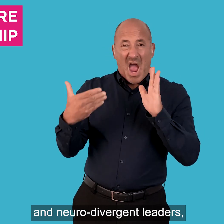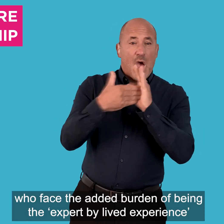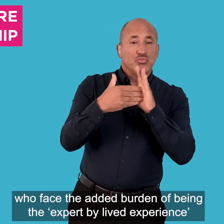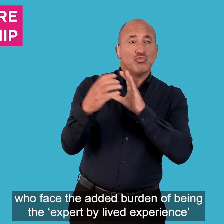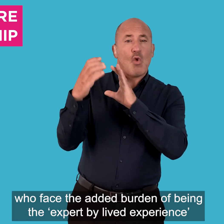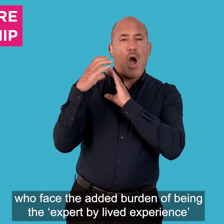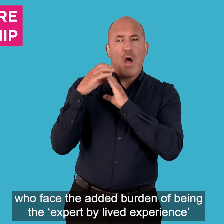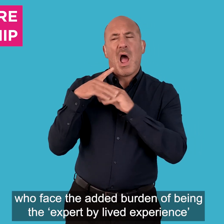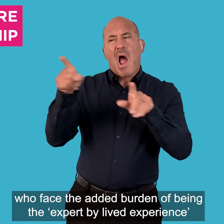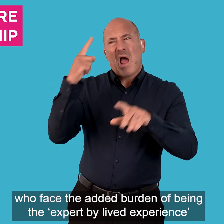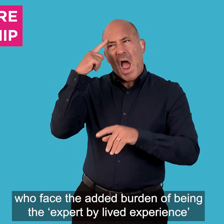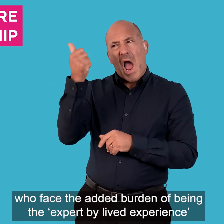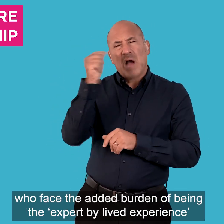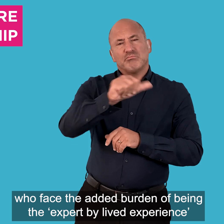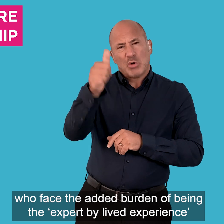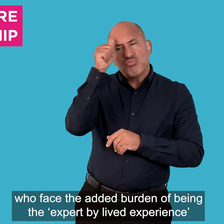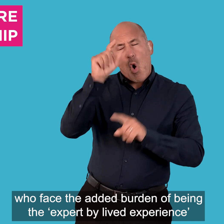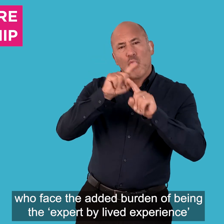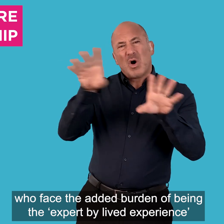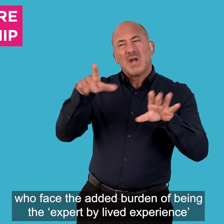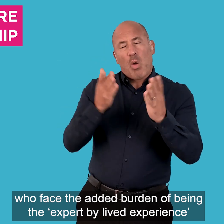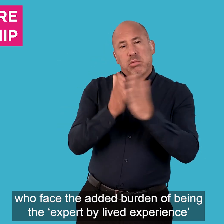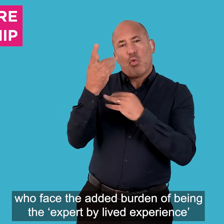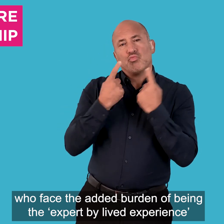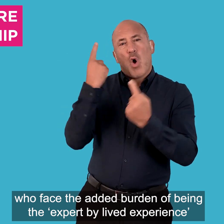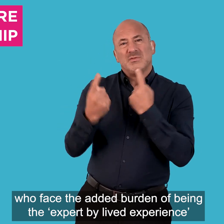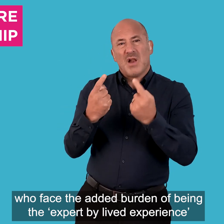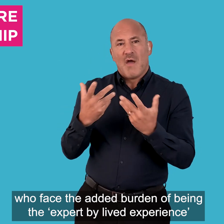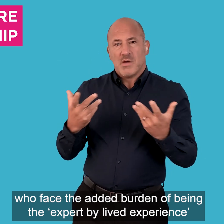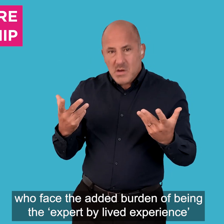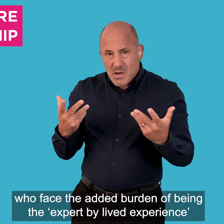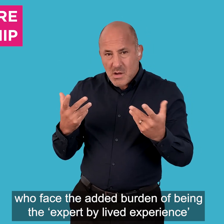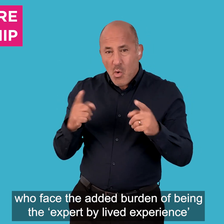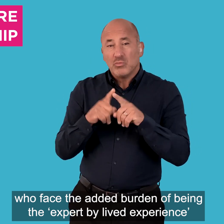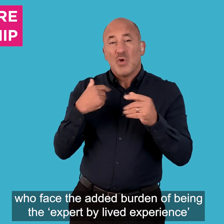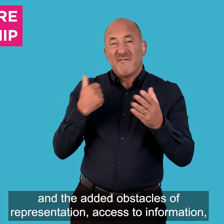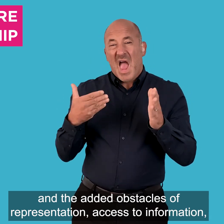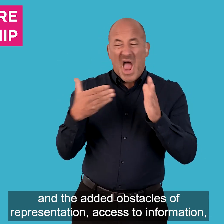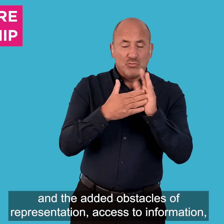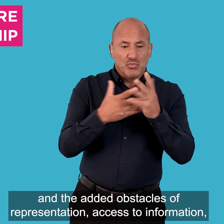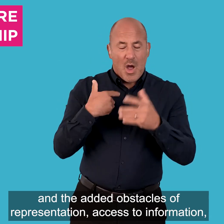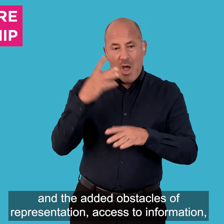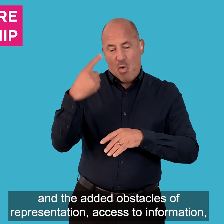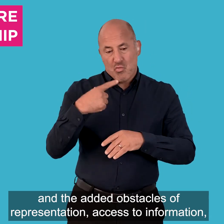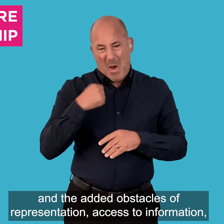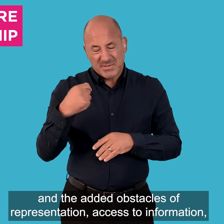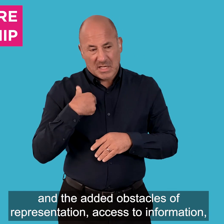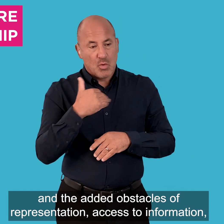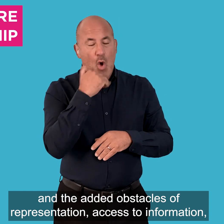leaders, who face the added burden of being the expert by lived experience, and the added obstacles